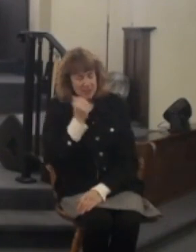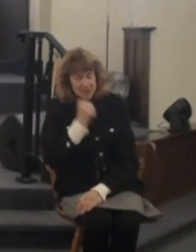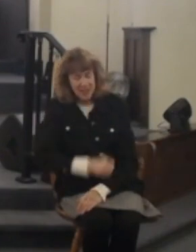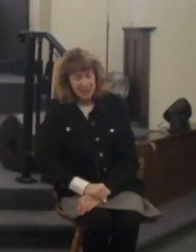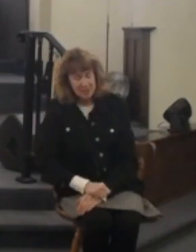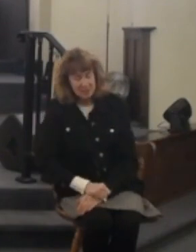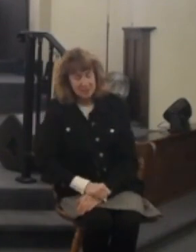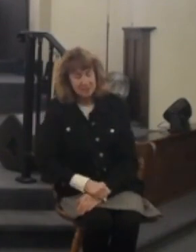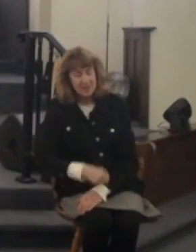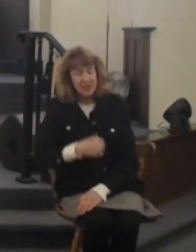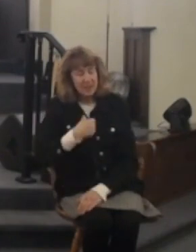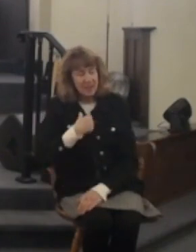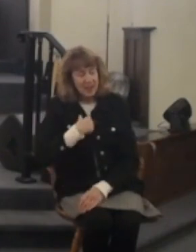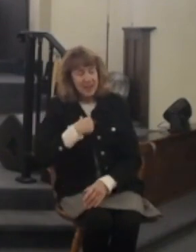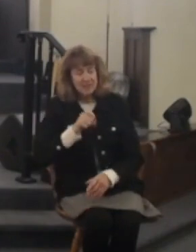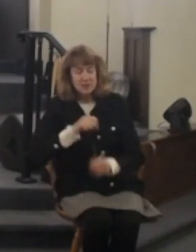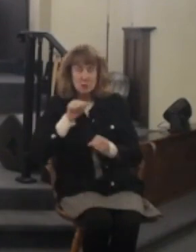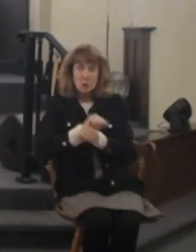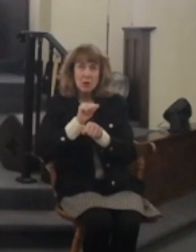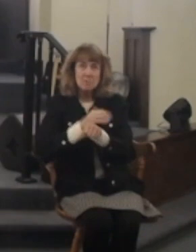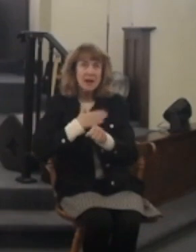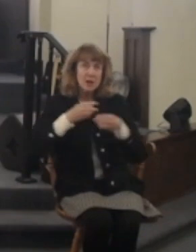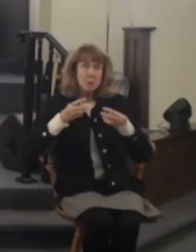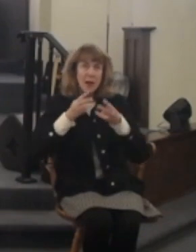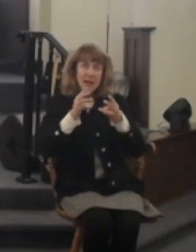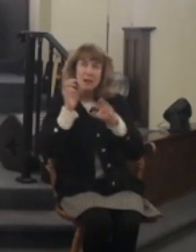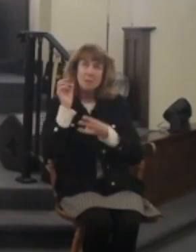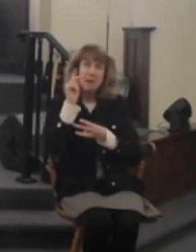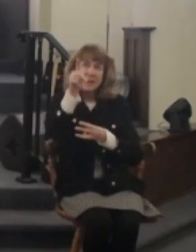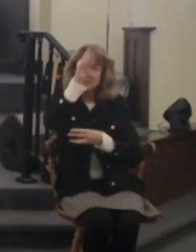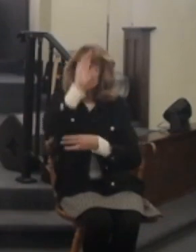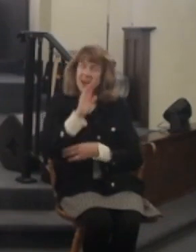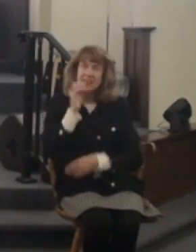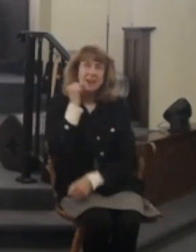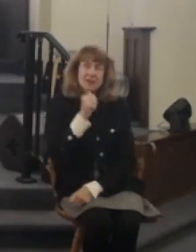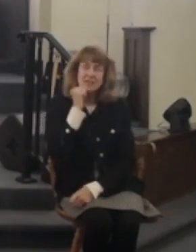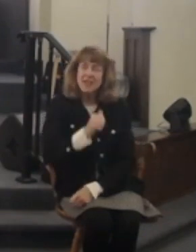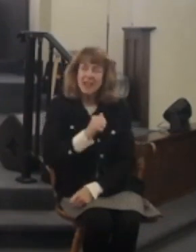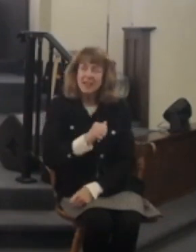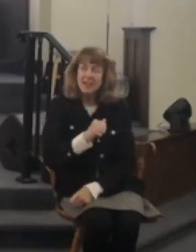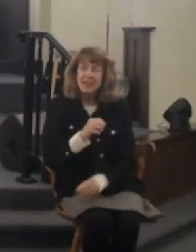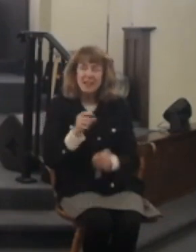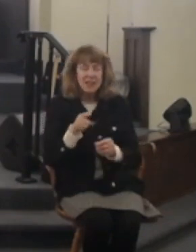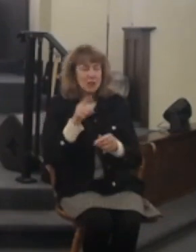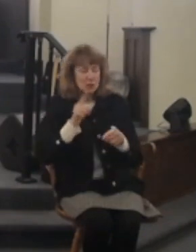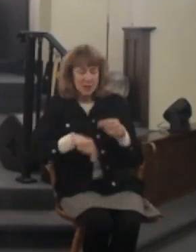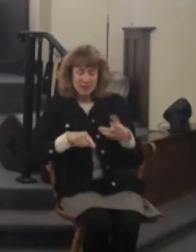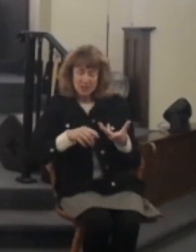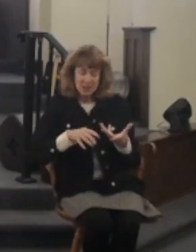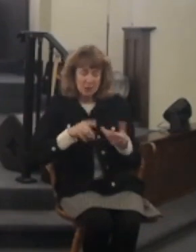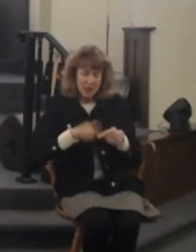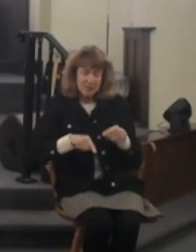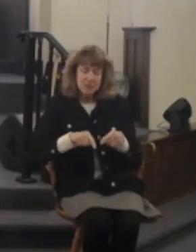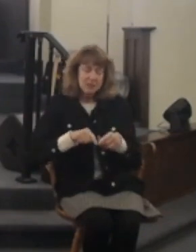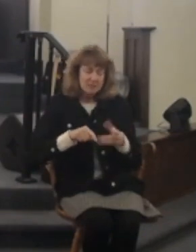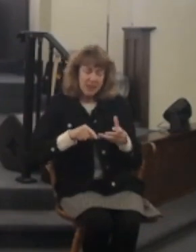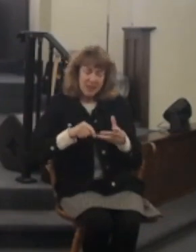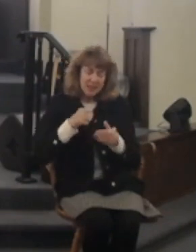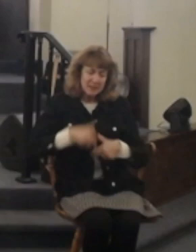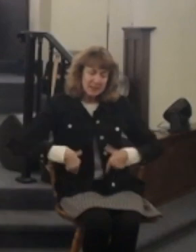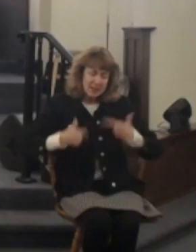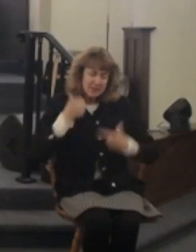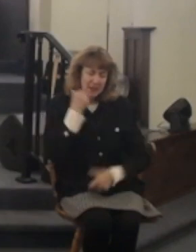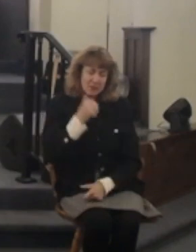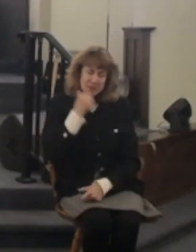I'm going to work my way back to God. But the thing is there's nothing you can do. You can't work your way back to God. So